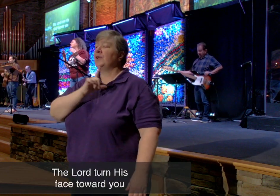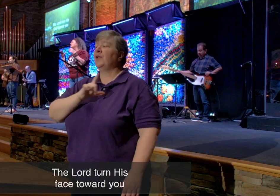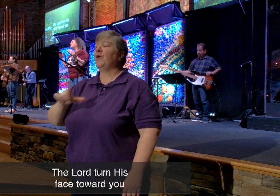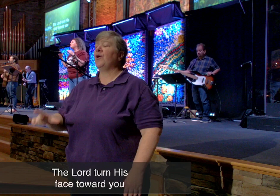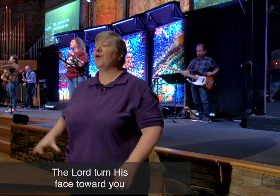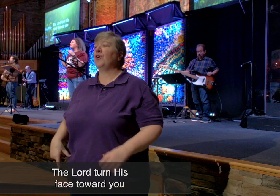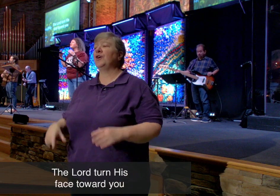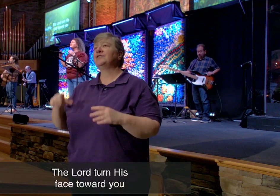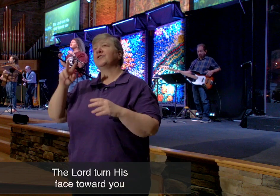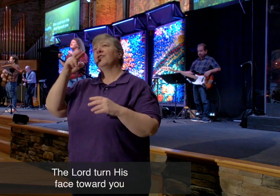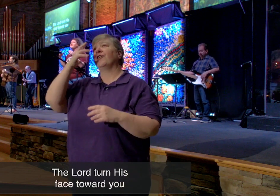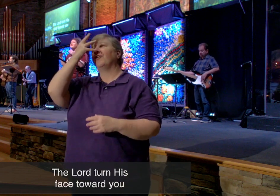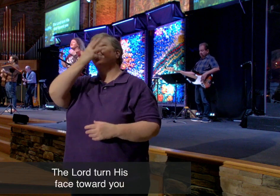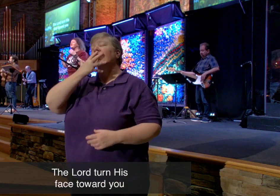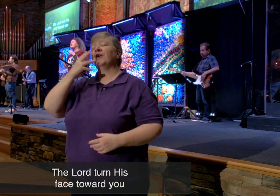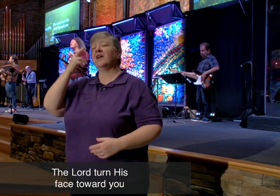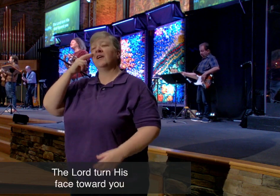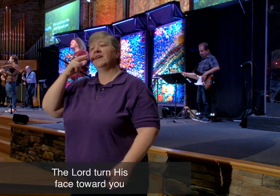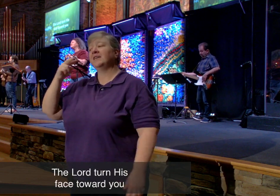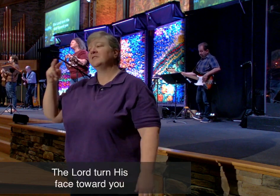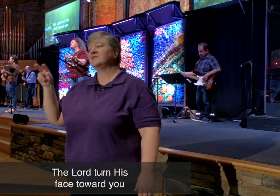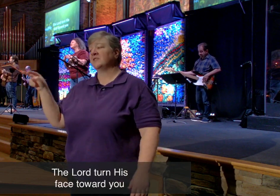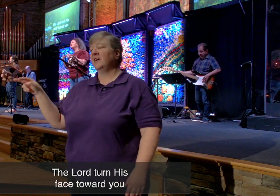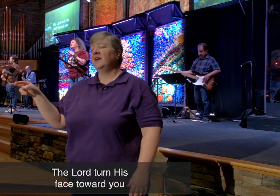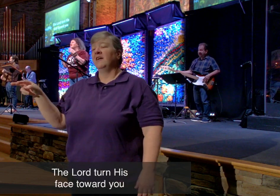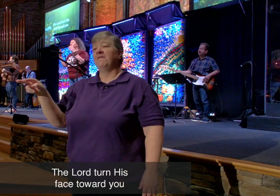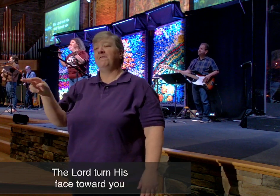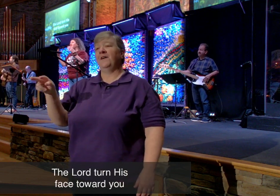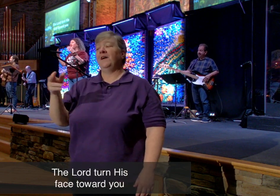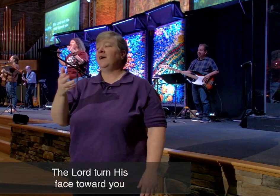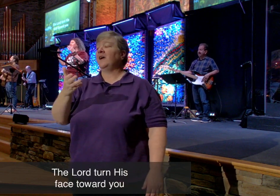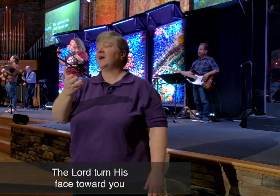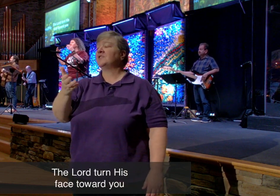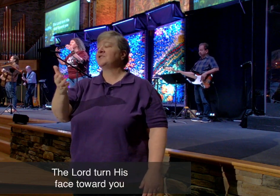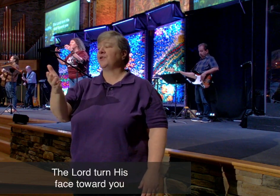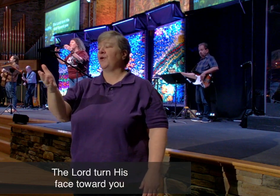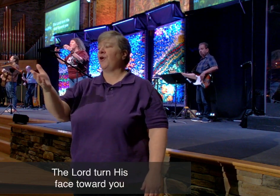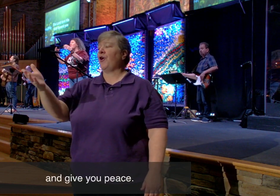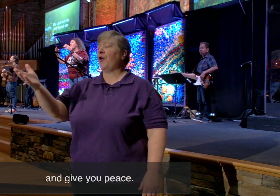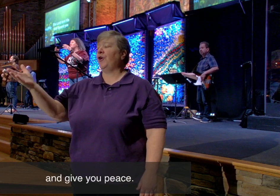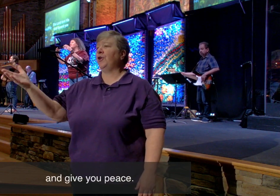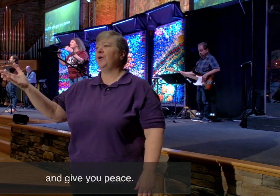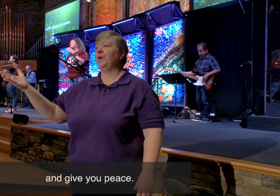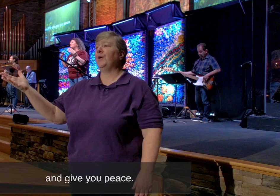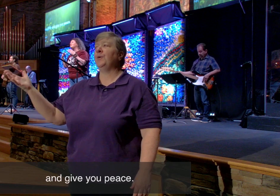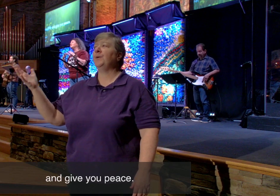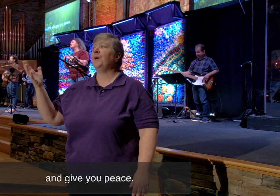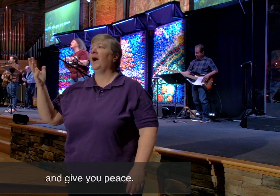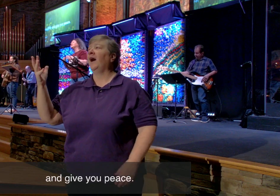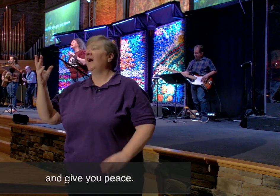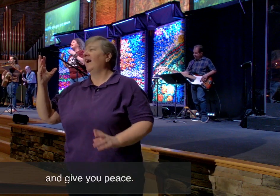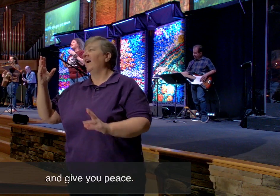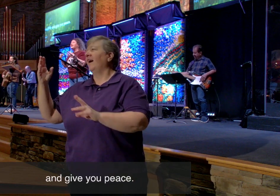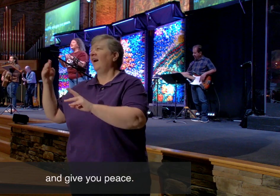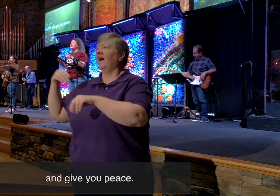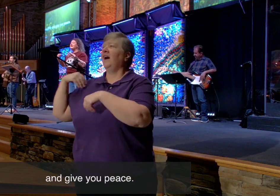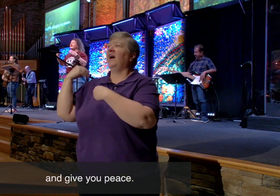comes to you, the Lord turn his face toward you